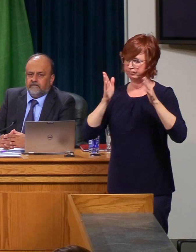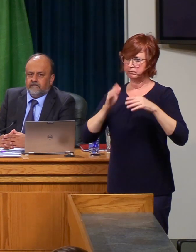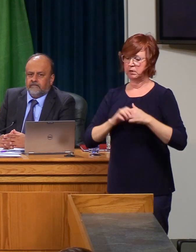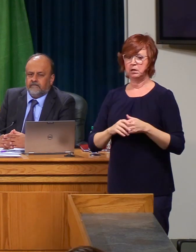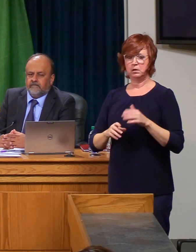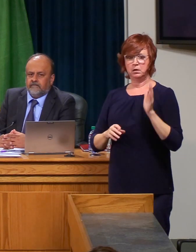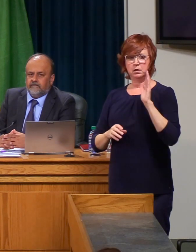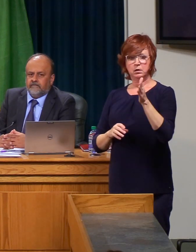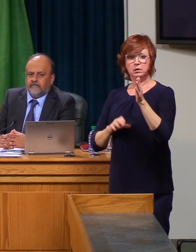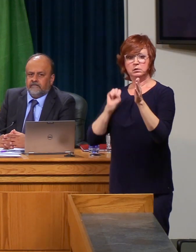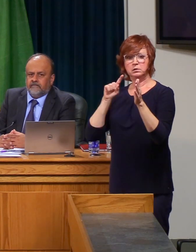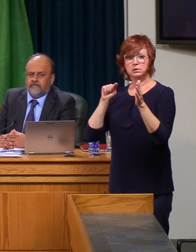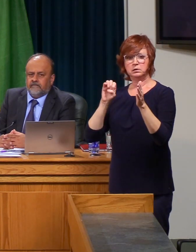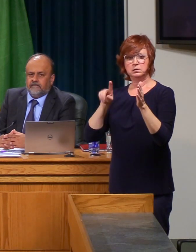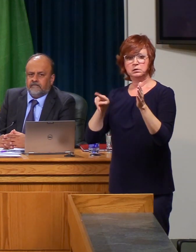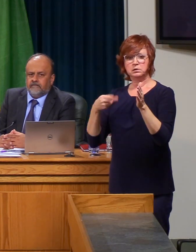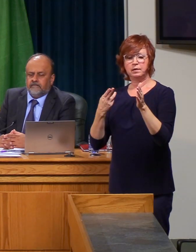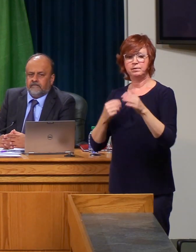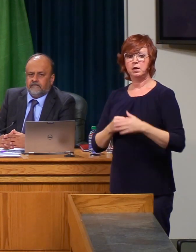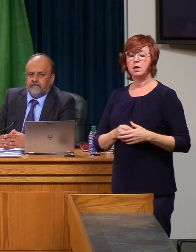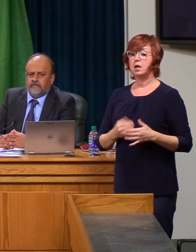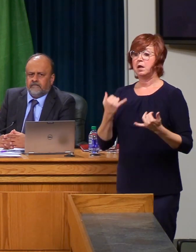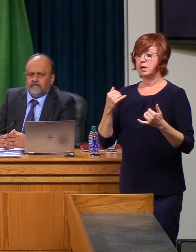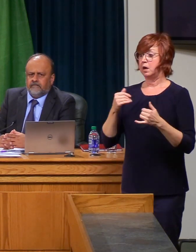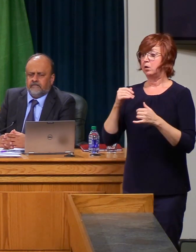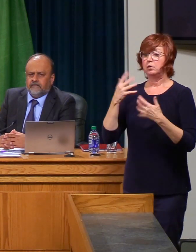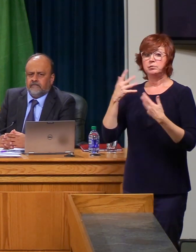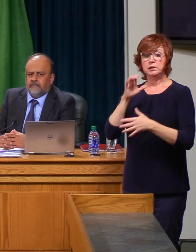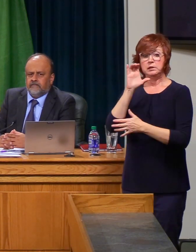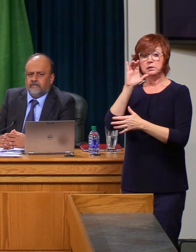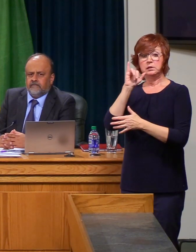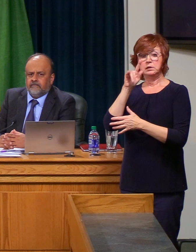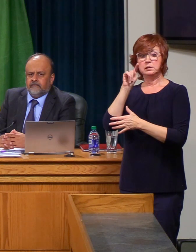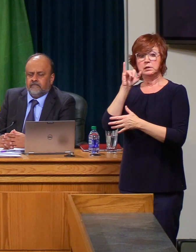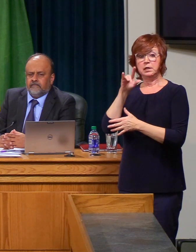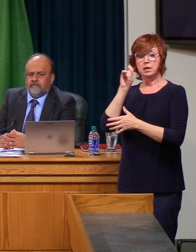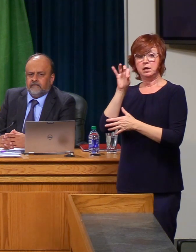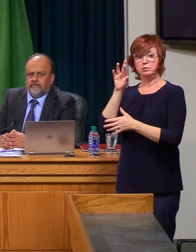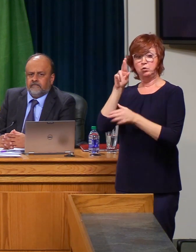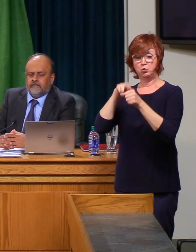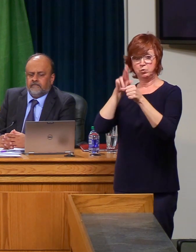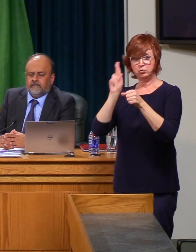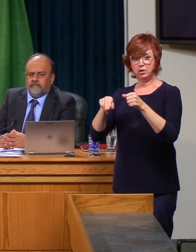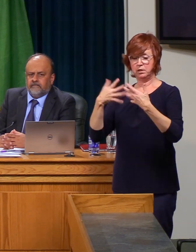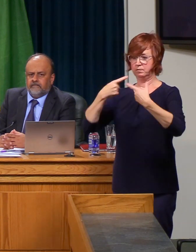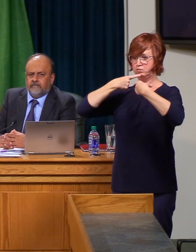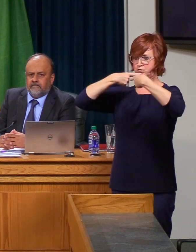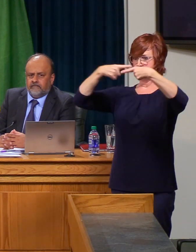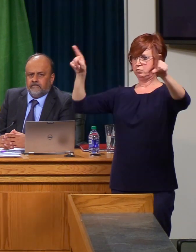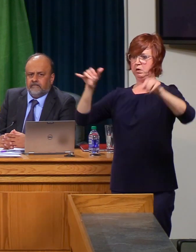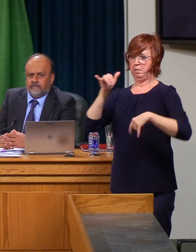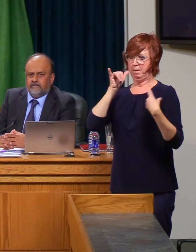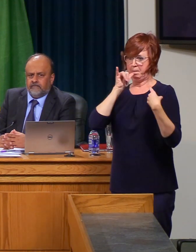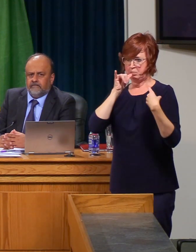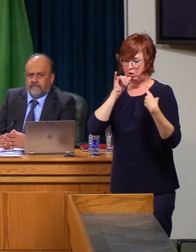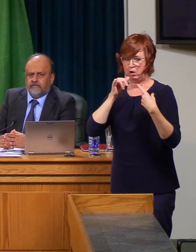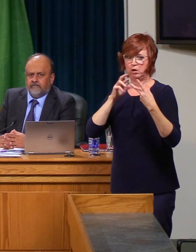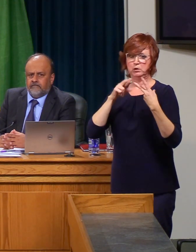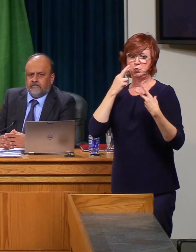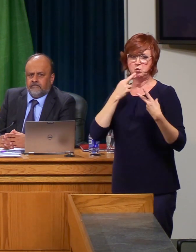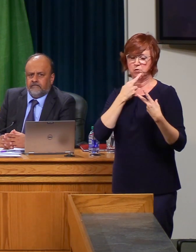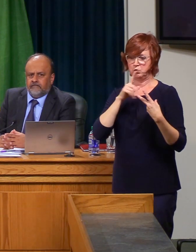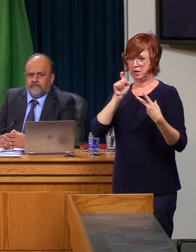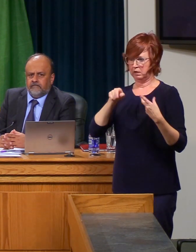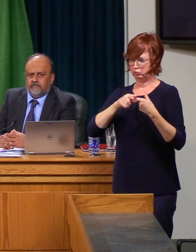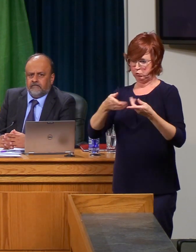The City of Regina has passed its own declaration of state of emergency, limiting, saying that bars and restaurants are supposed to close